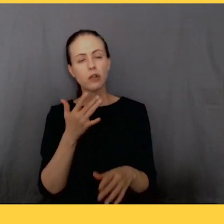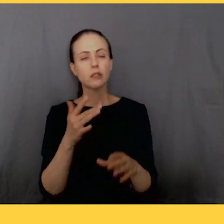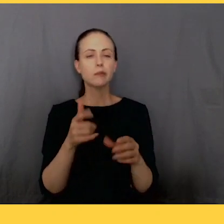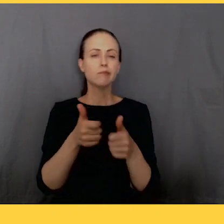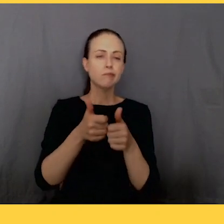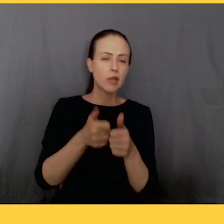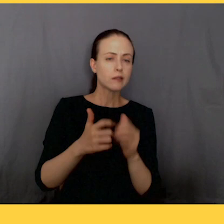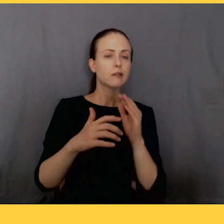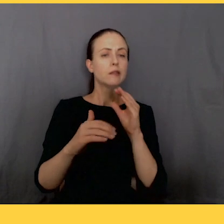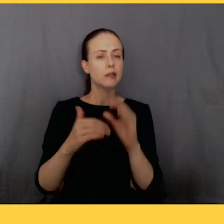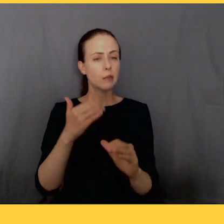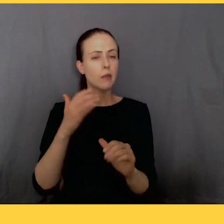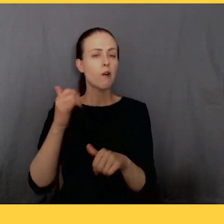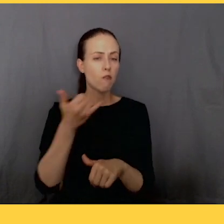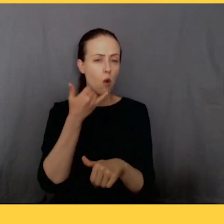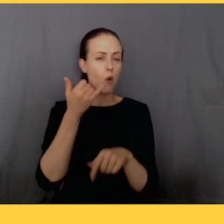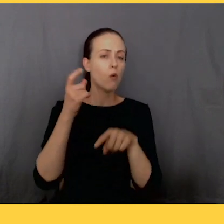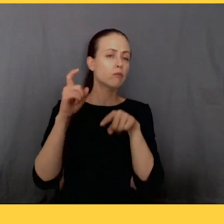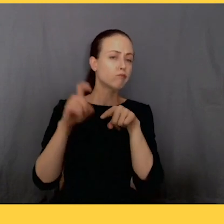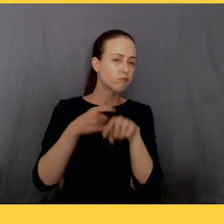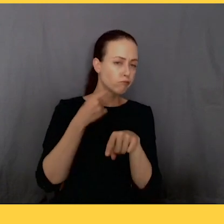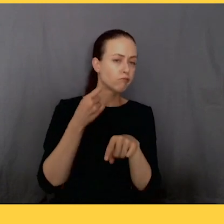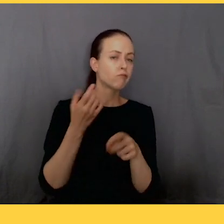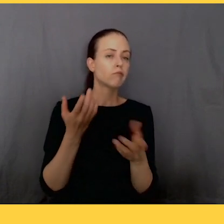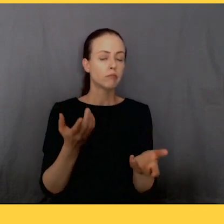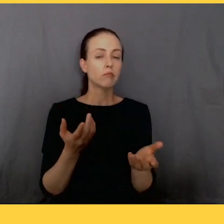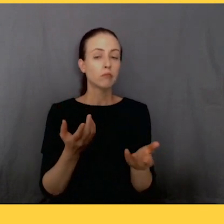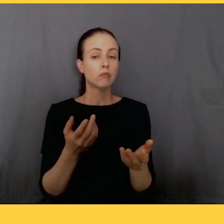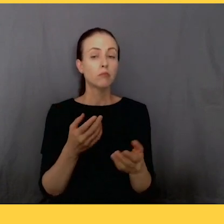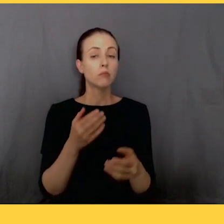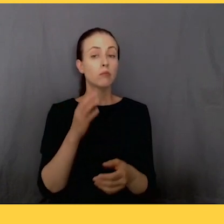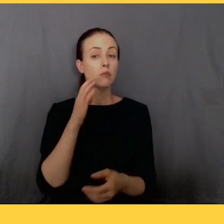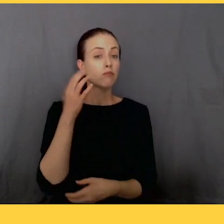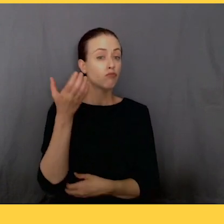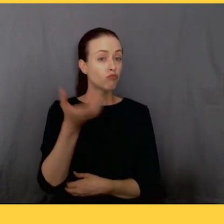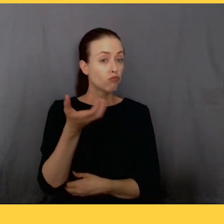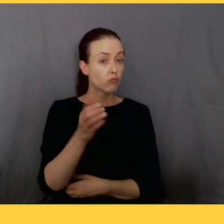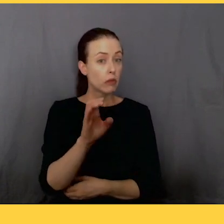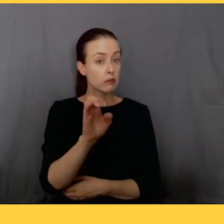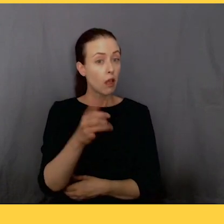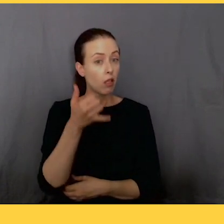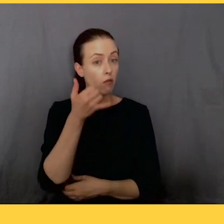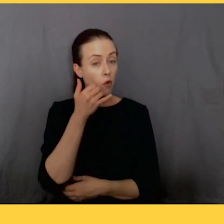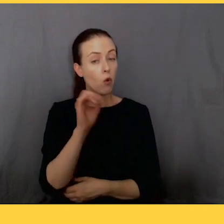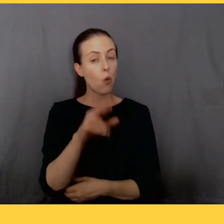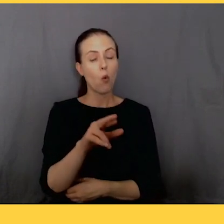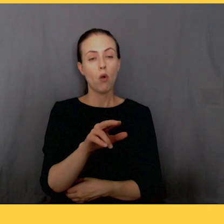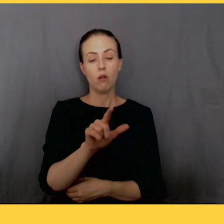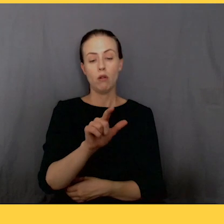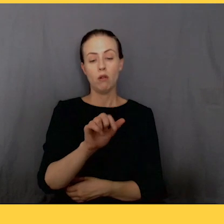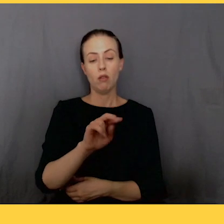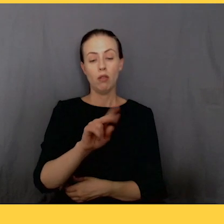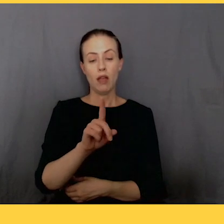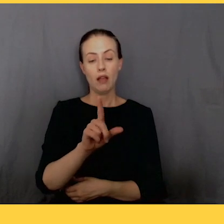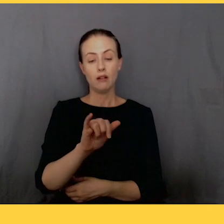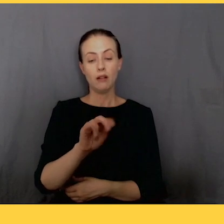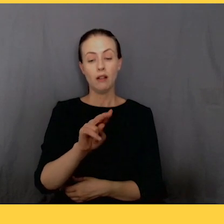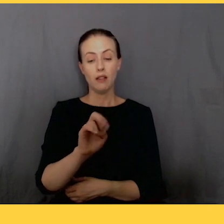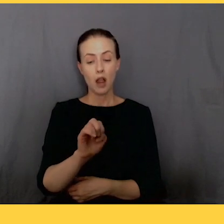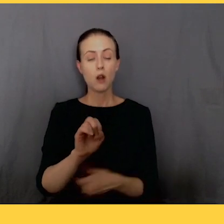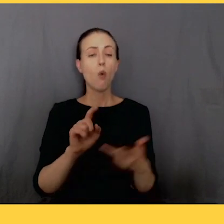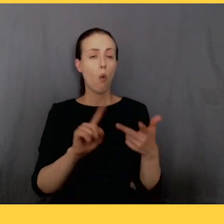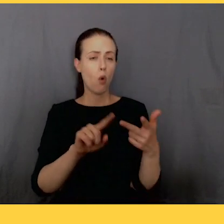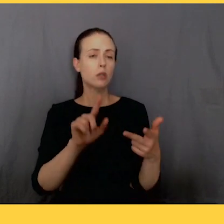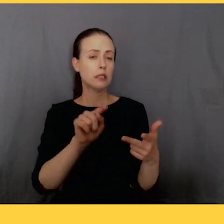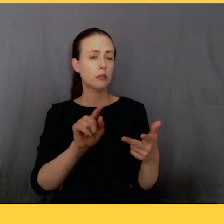whether it's email, text, phone, and it can be both mobile phone as well as landlines, as well as TTY for hearing